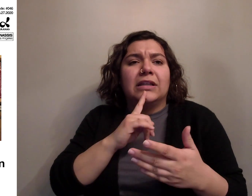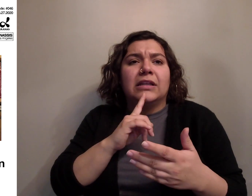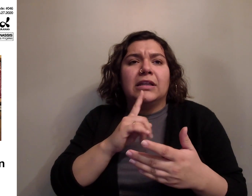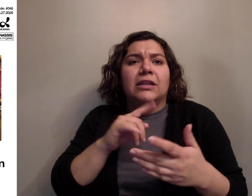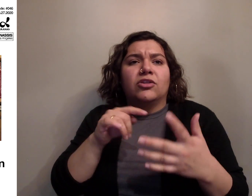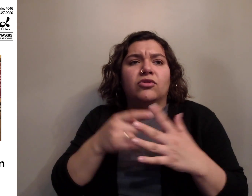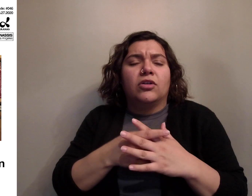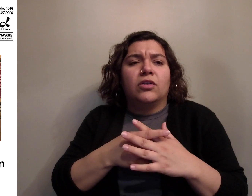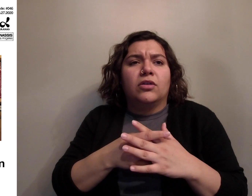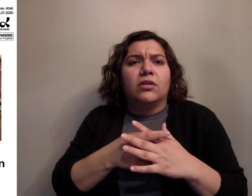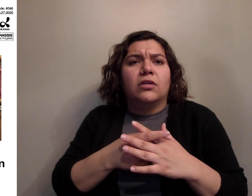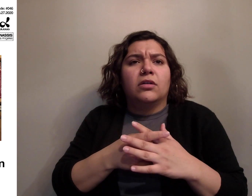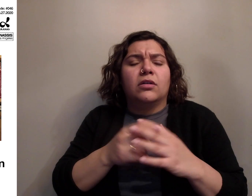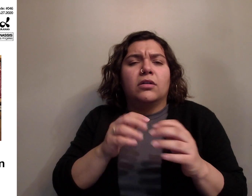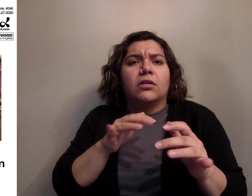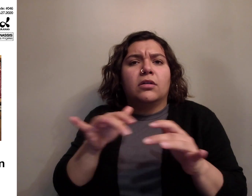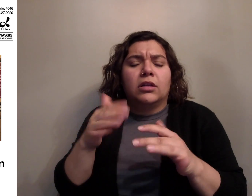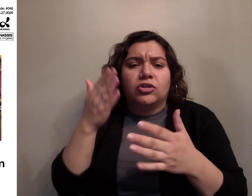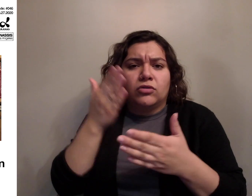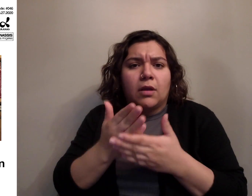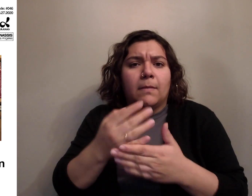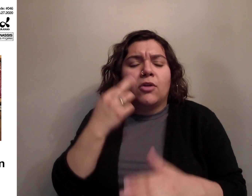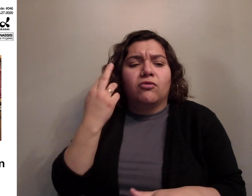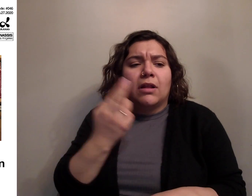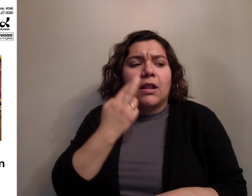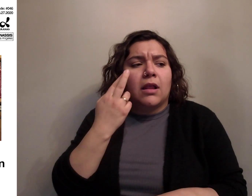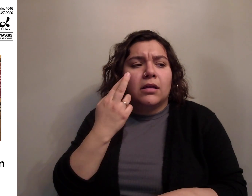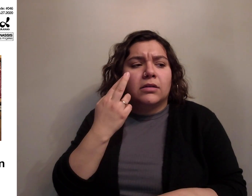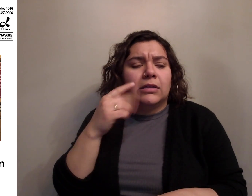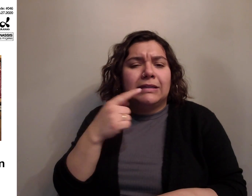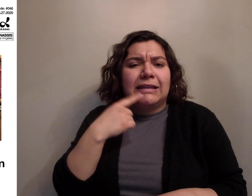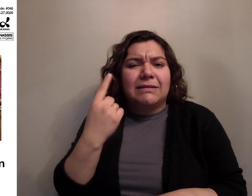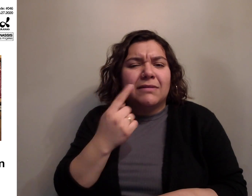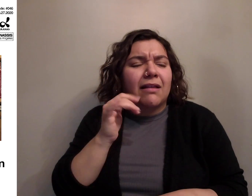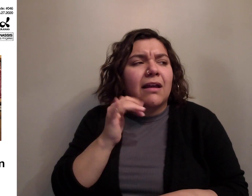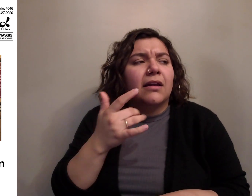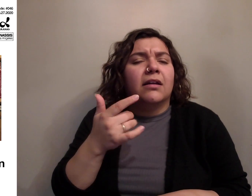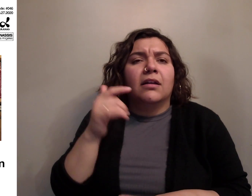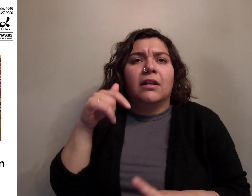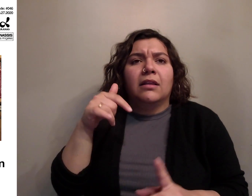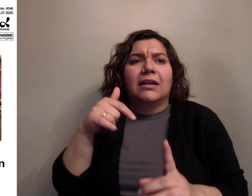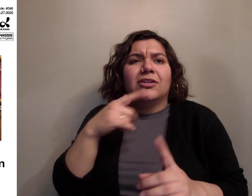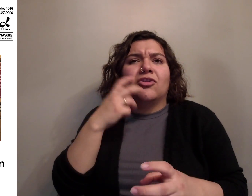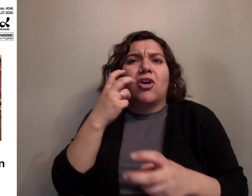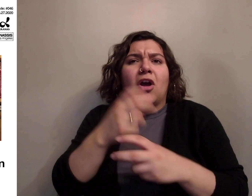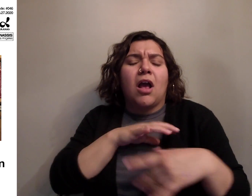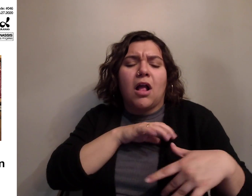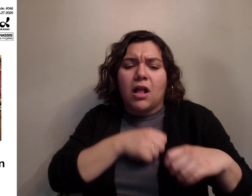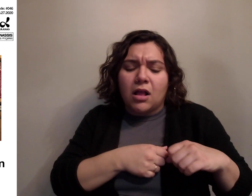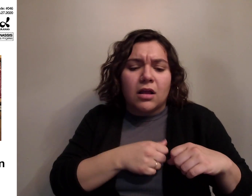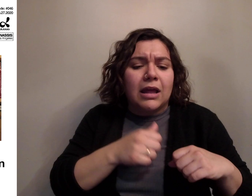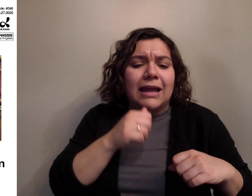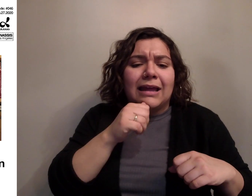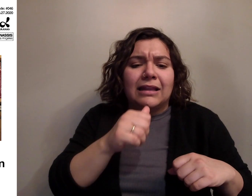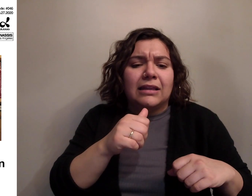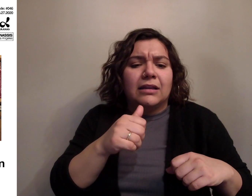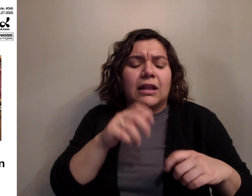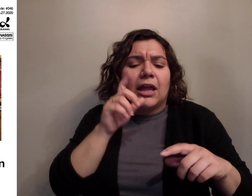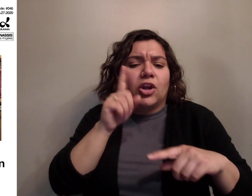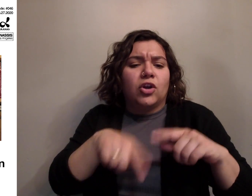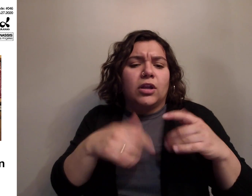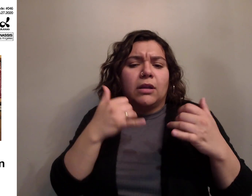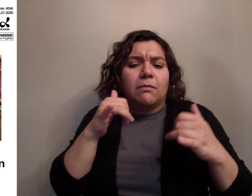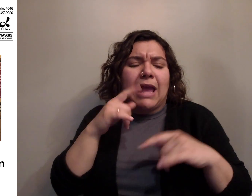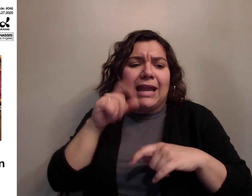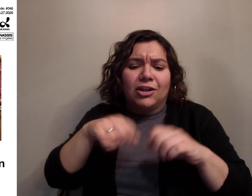bits and pieces of it, and he broke off, and I suddenly realized this is. And he said something like, "It's so heartbreaking.